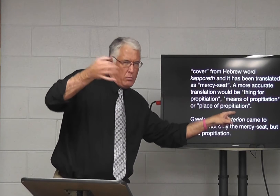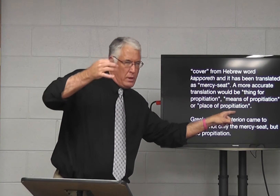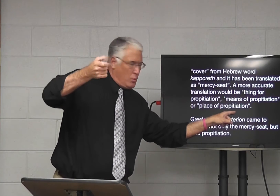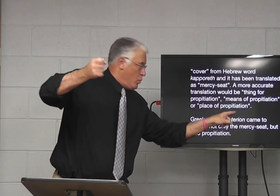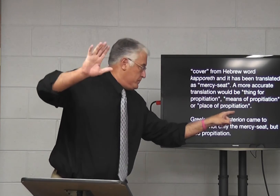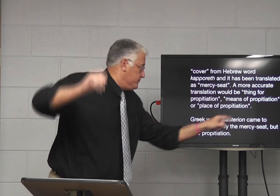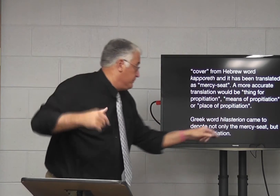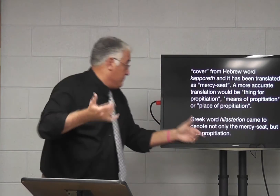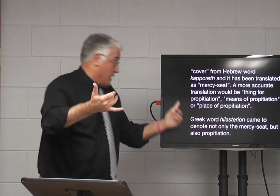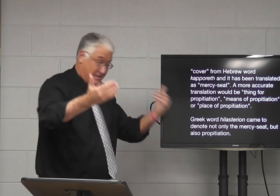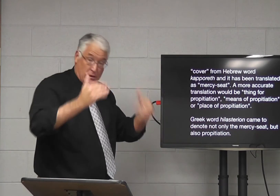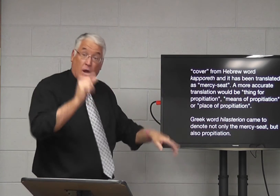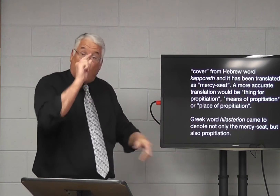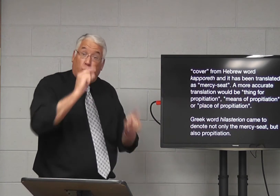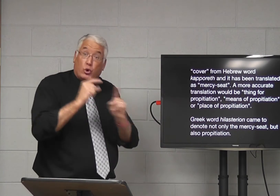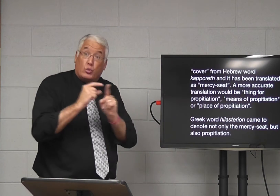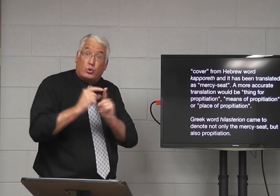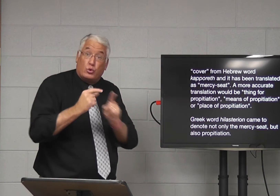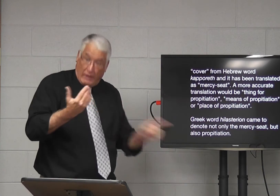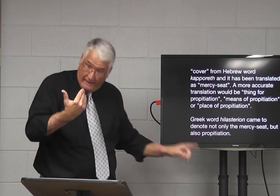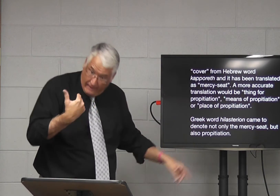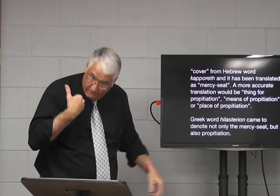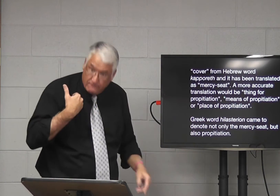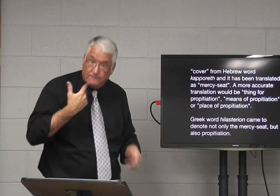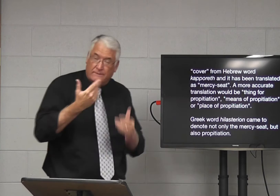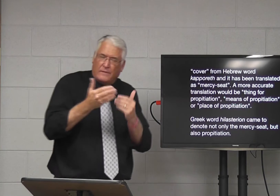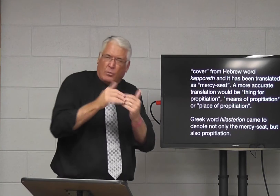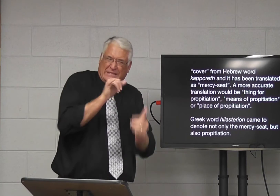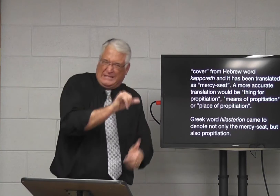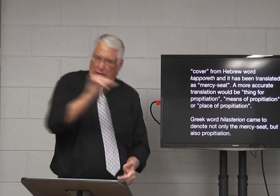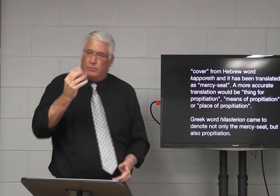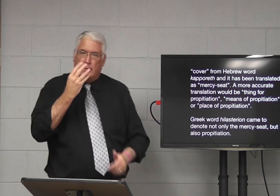So hold that thought. Now the Greek word